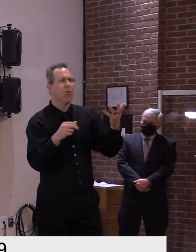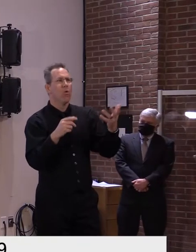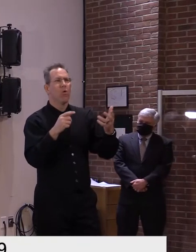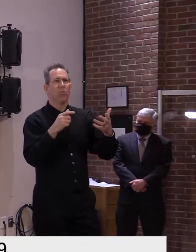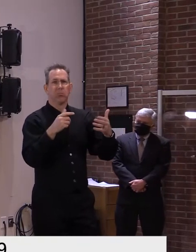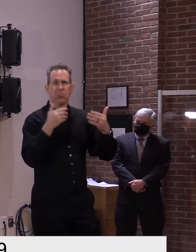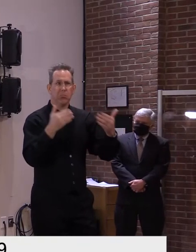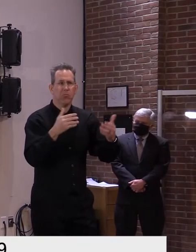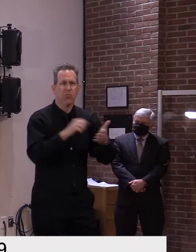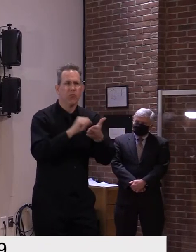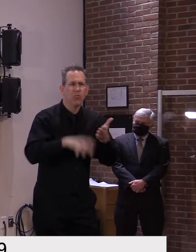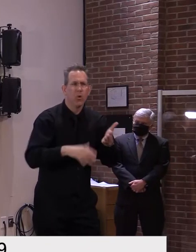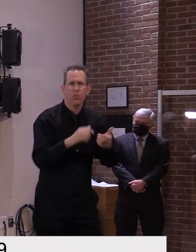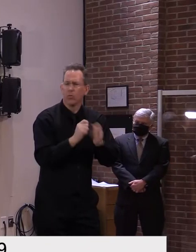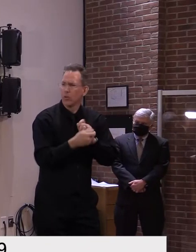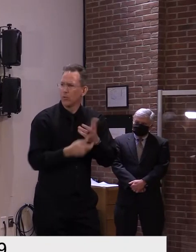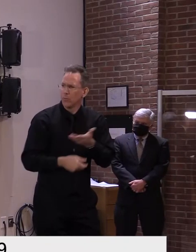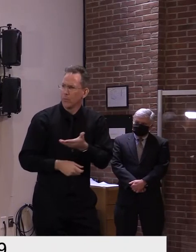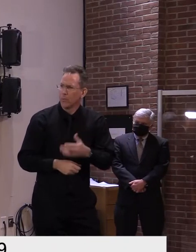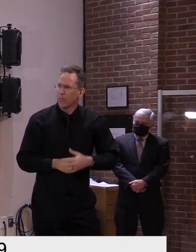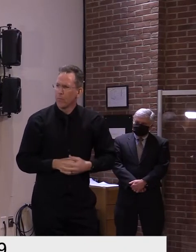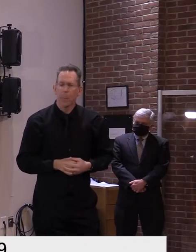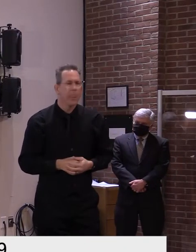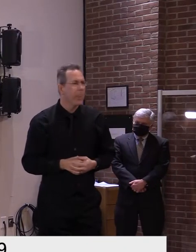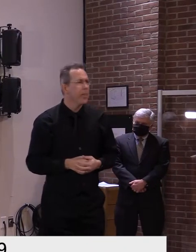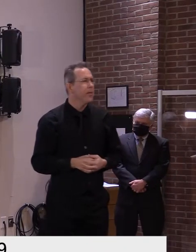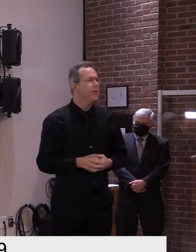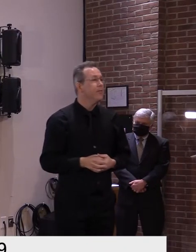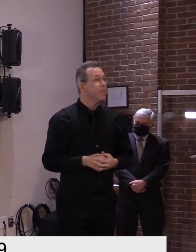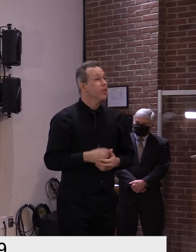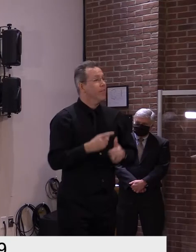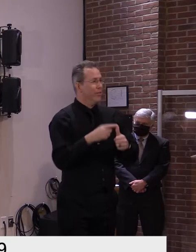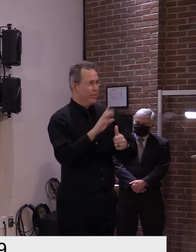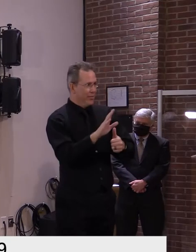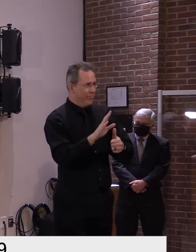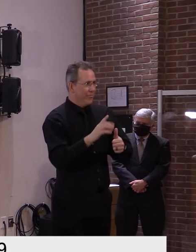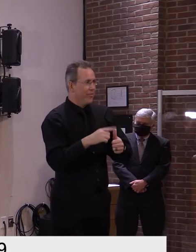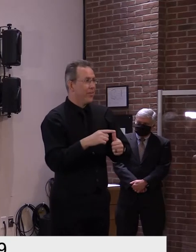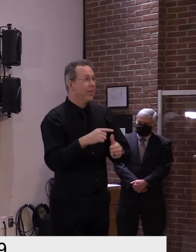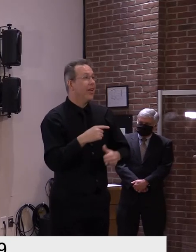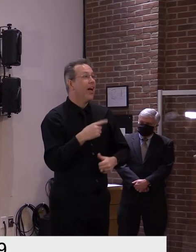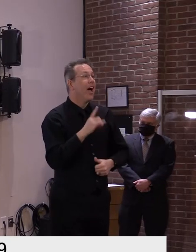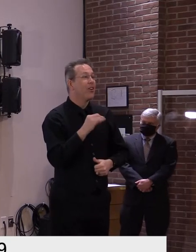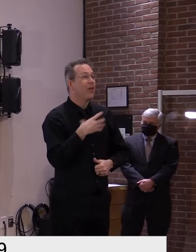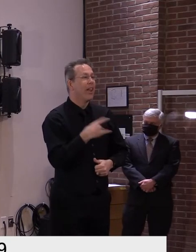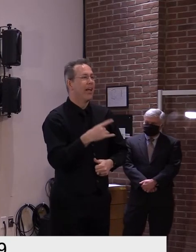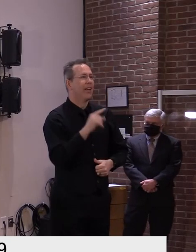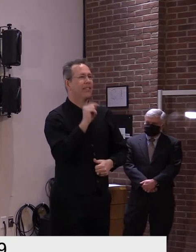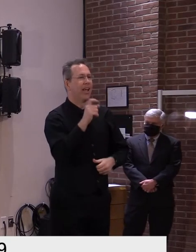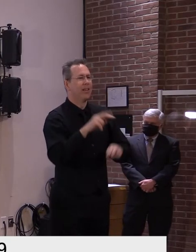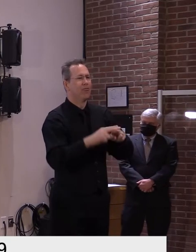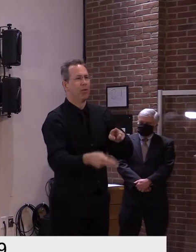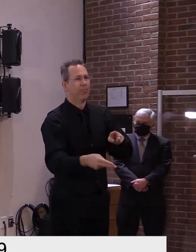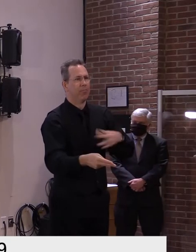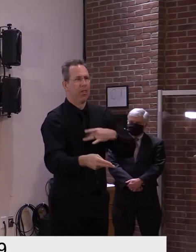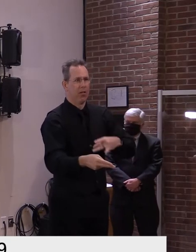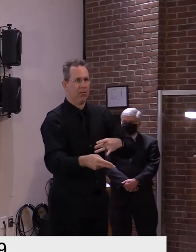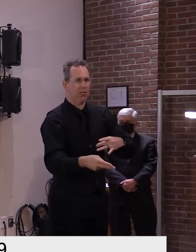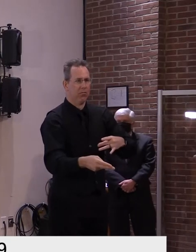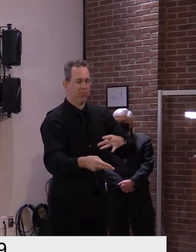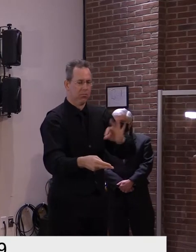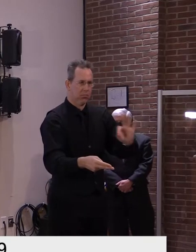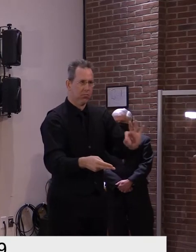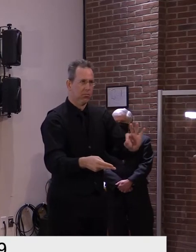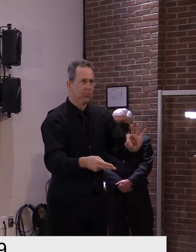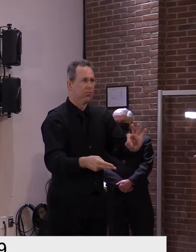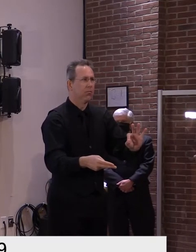tax decreases, so that would be an area that I would agree to. I think it's going to be around 10